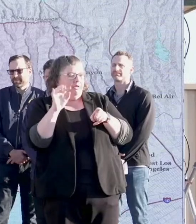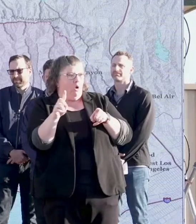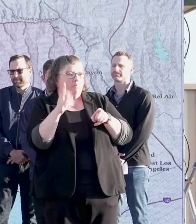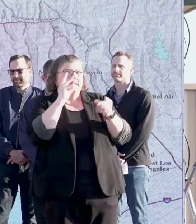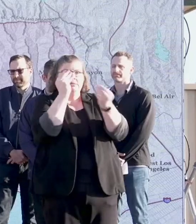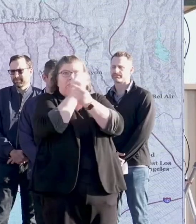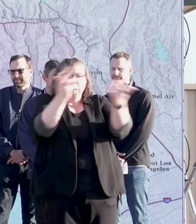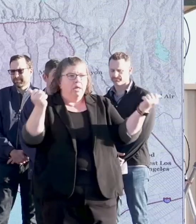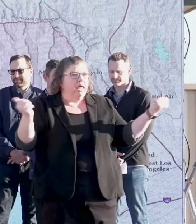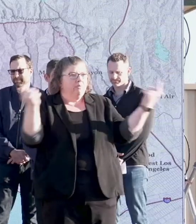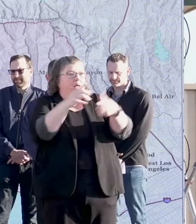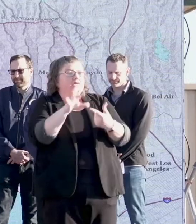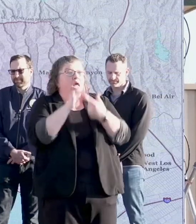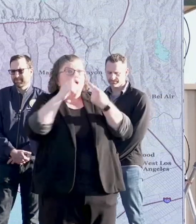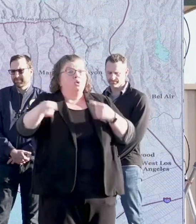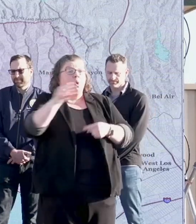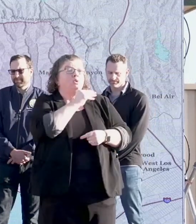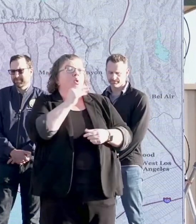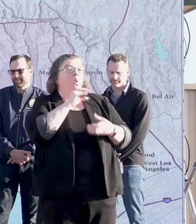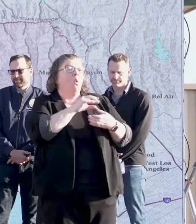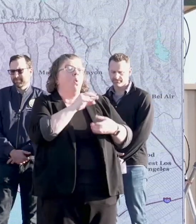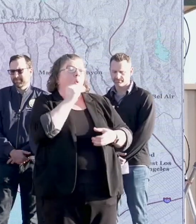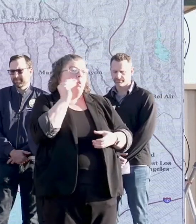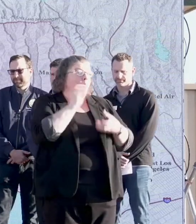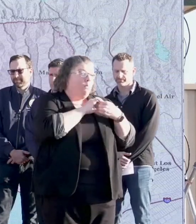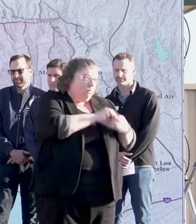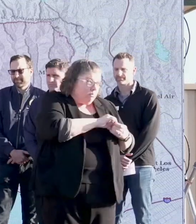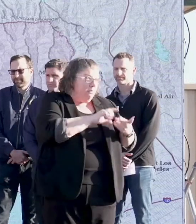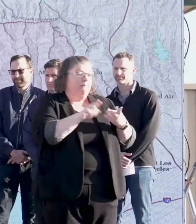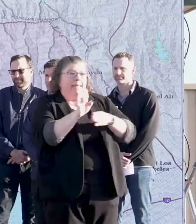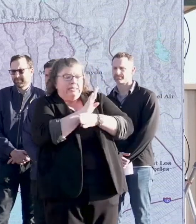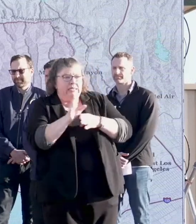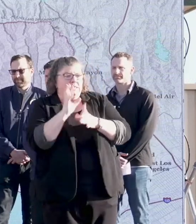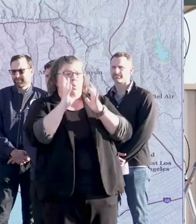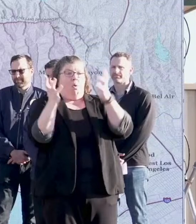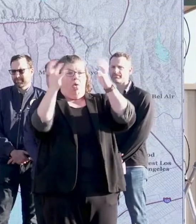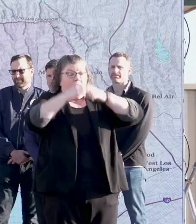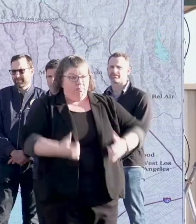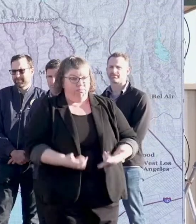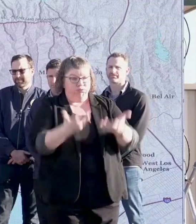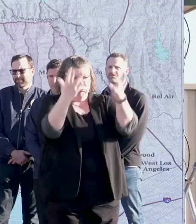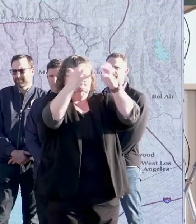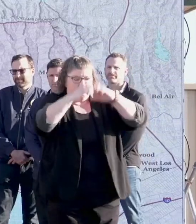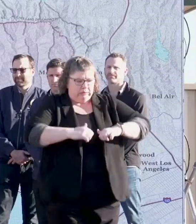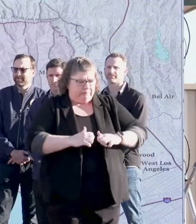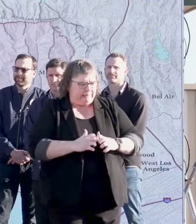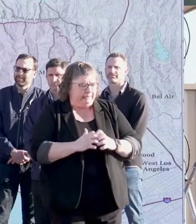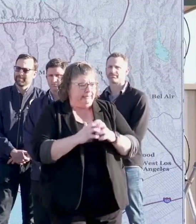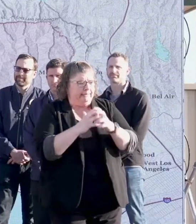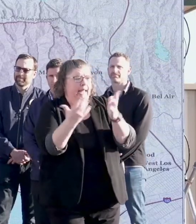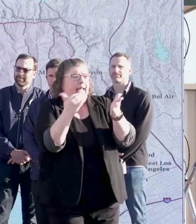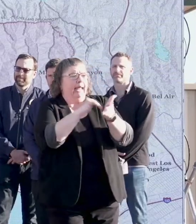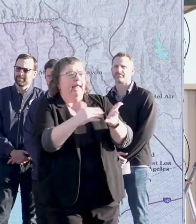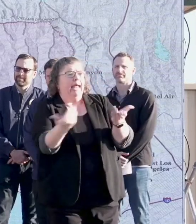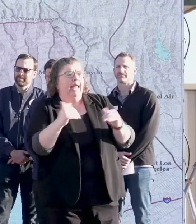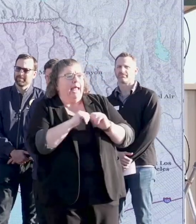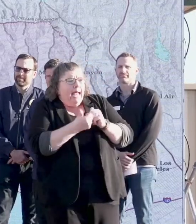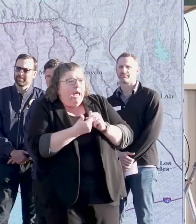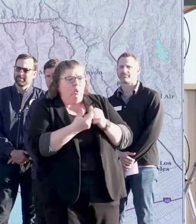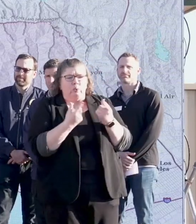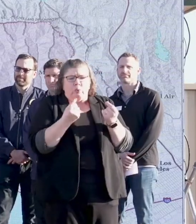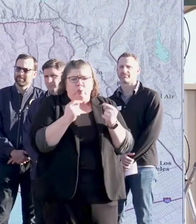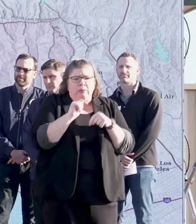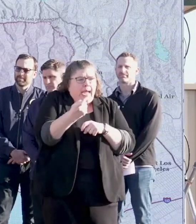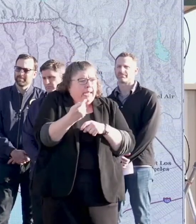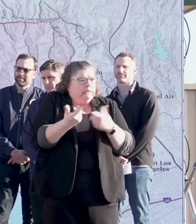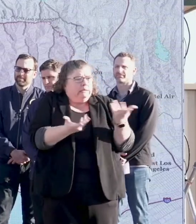especially those that are homeowners or business owners that are trying to rebound and trying to figure out how they're going to handle their property taxes